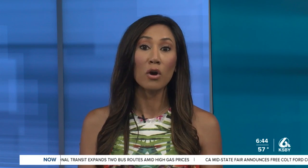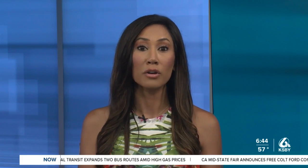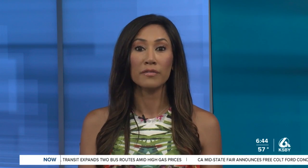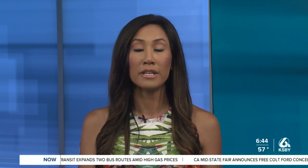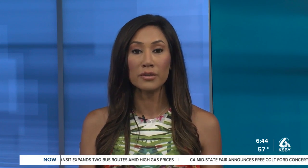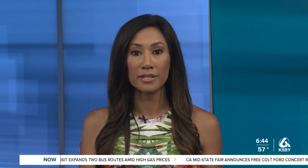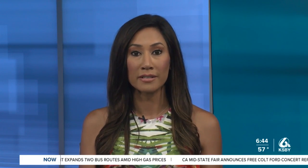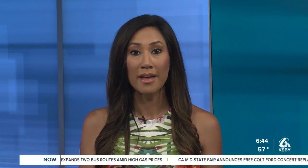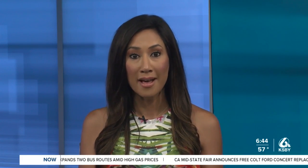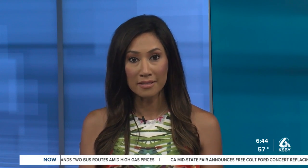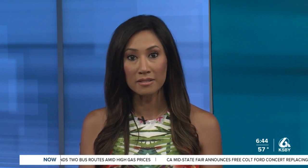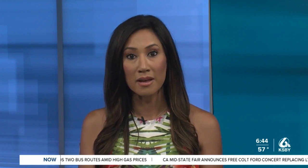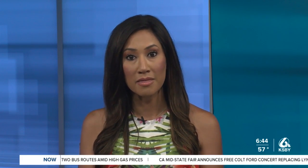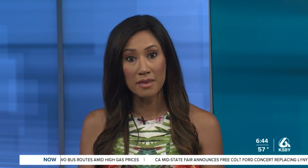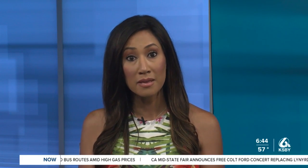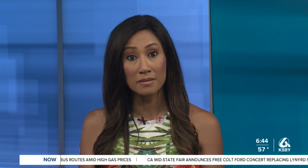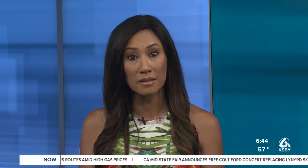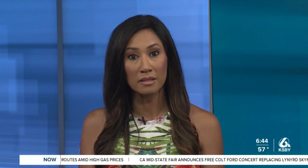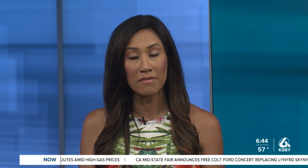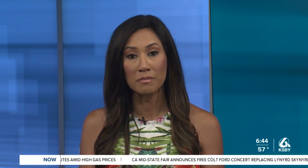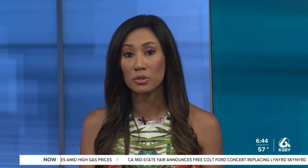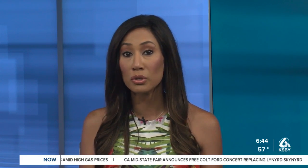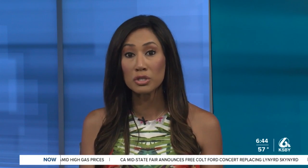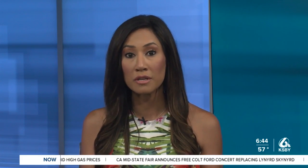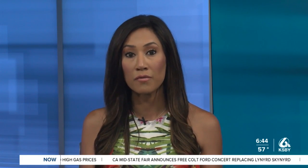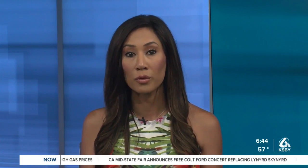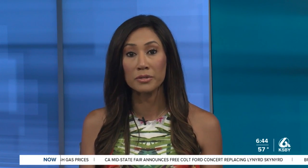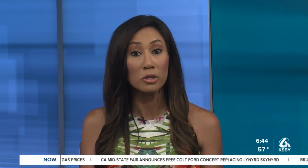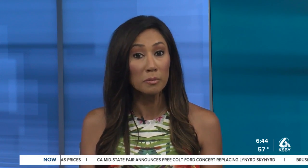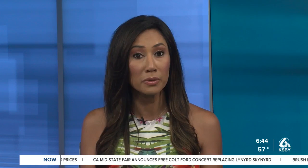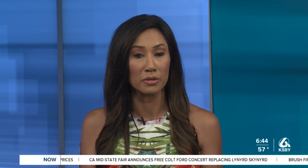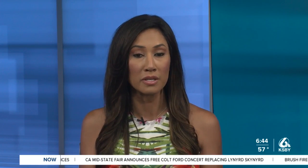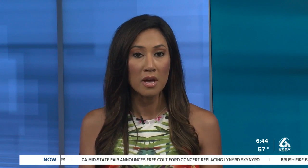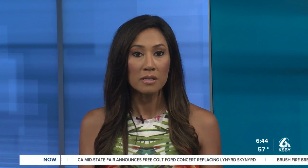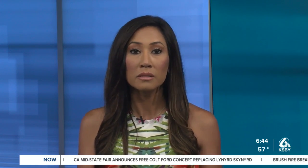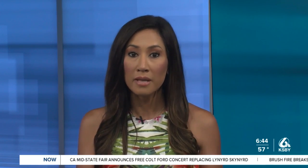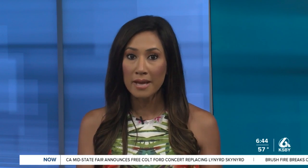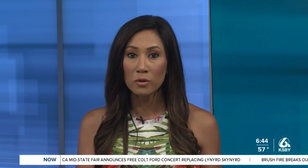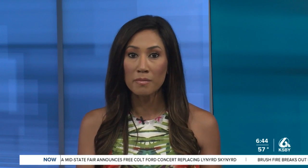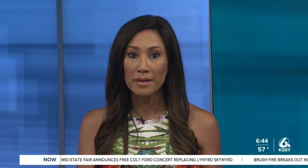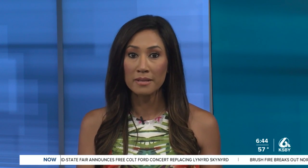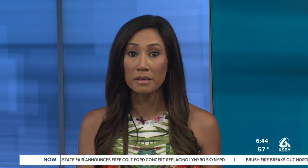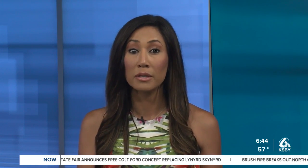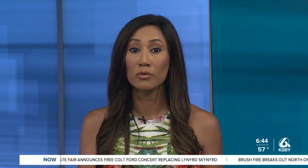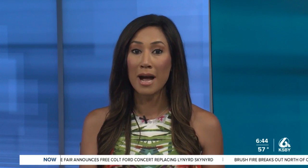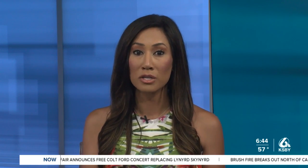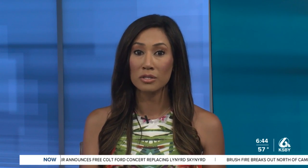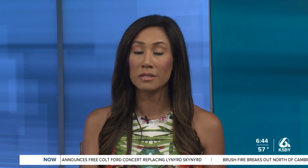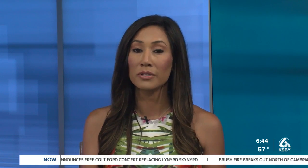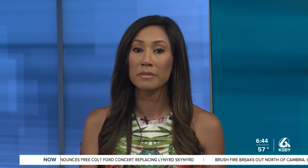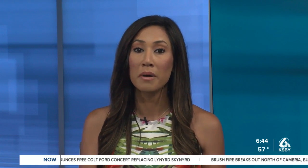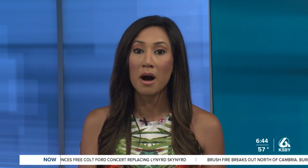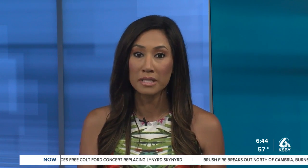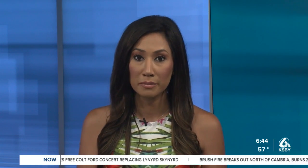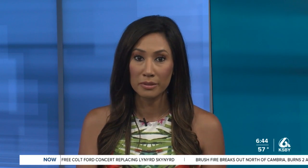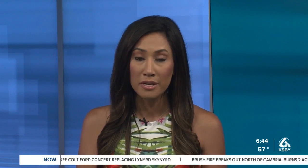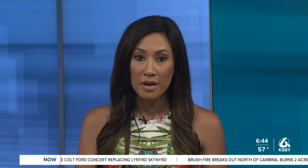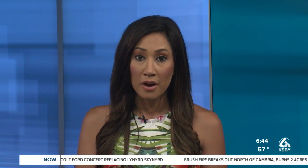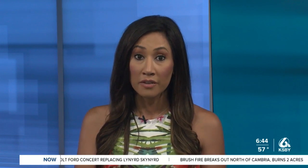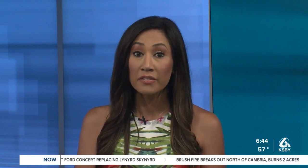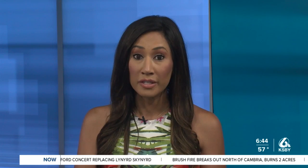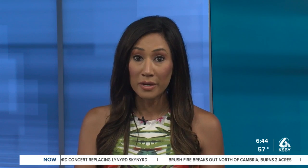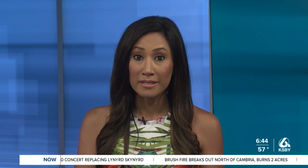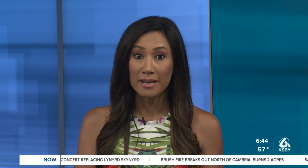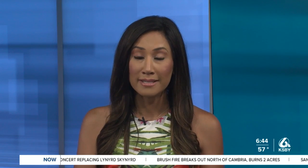deaf and hard of hearing, tasks like these can leave them searching for interpreters, delaying or making some interactions near impossible.